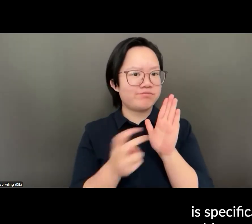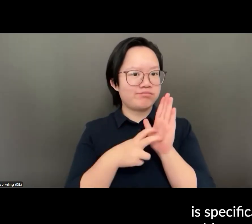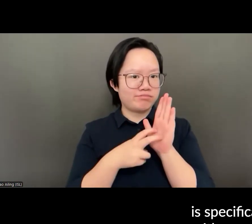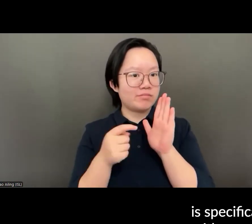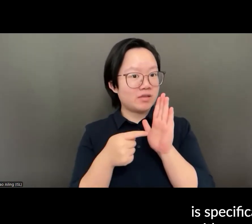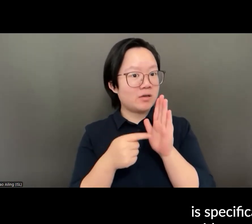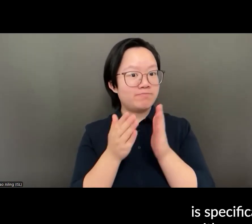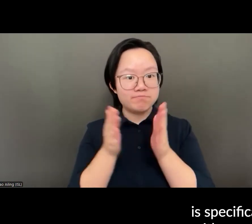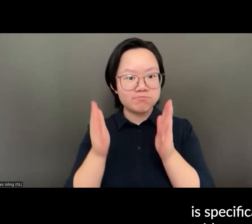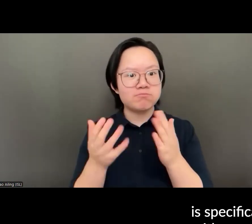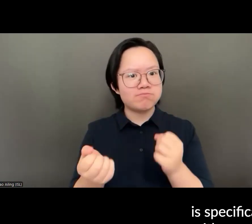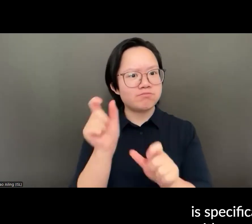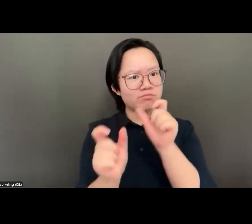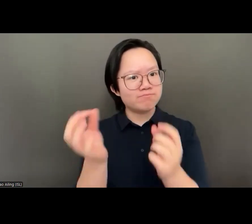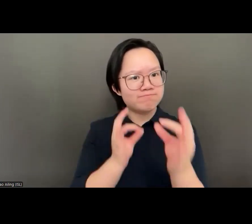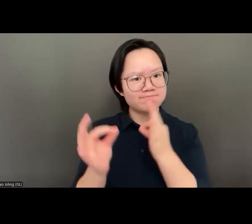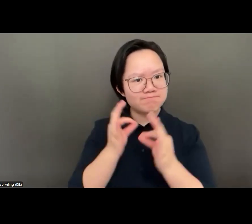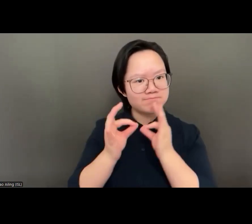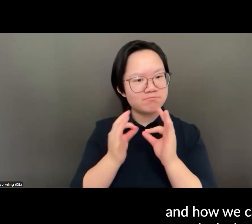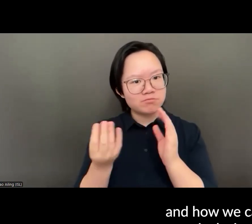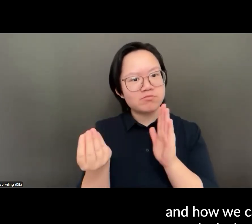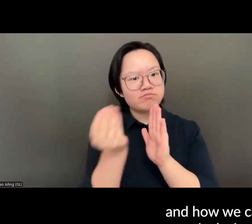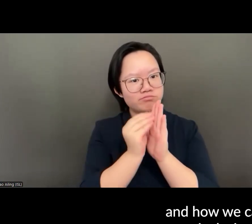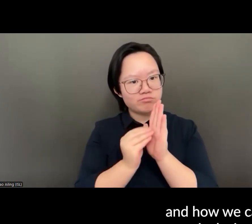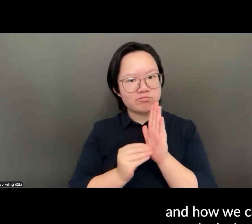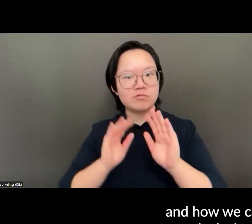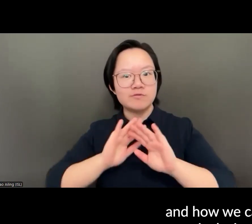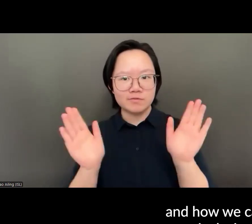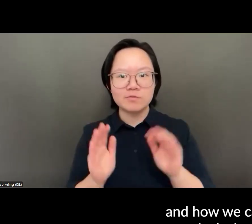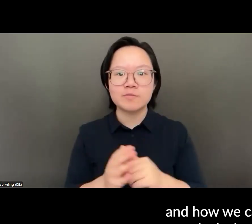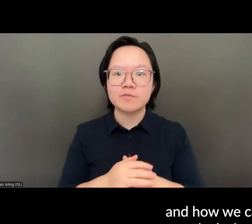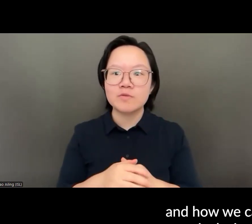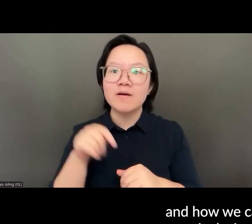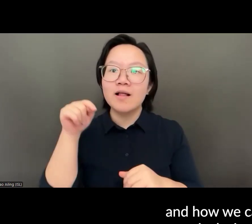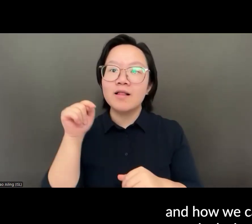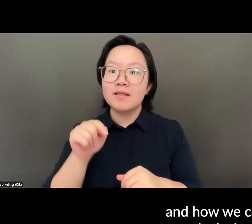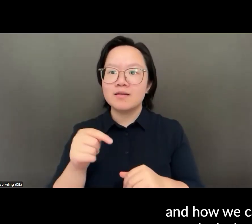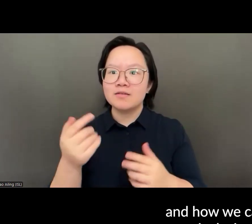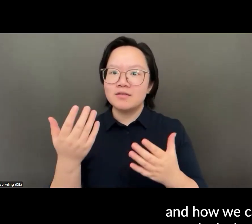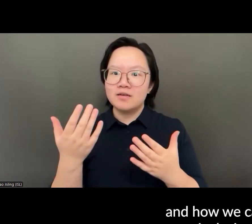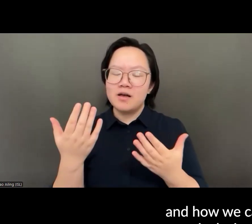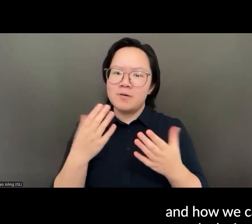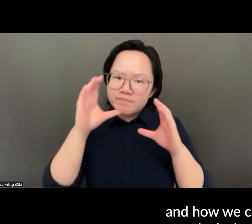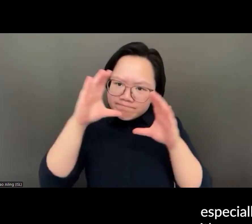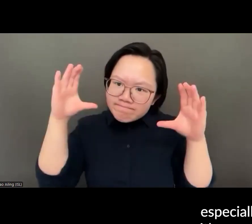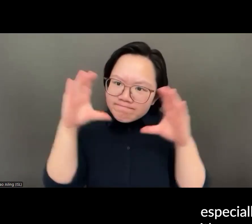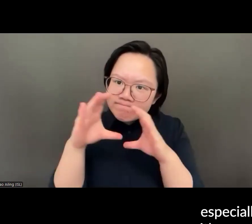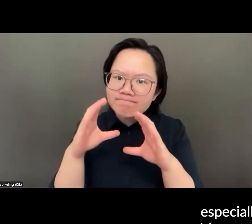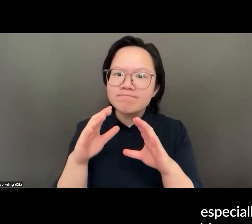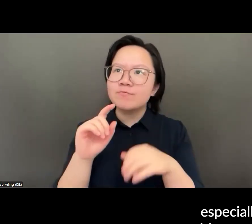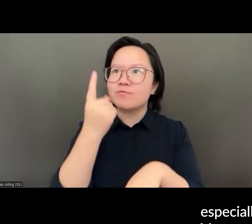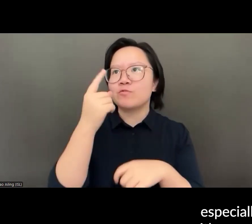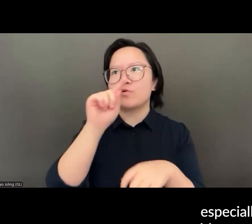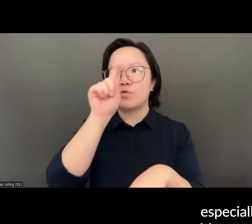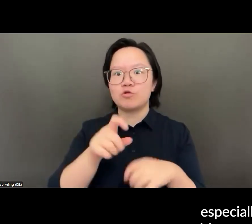children with complex disabilities, and how we can ensure disability inclusive safeguarding, especially